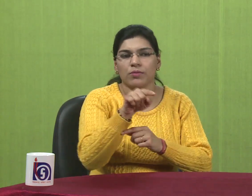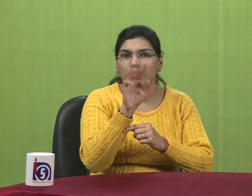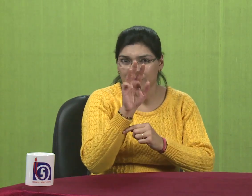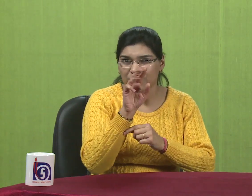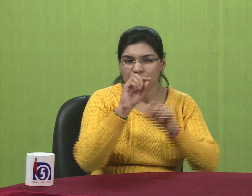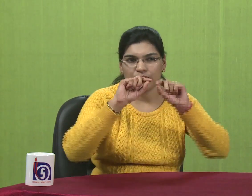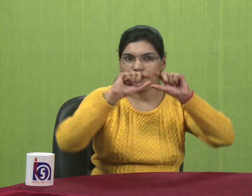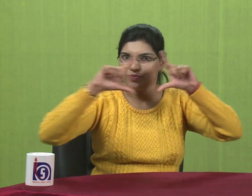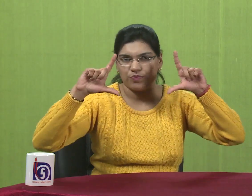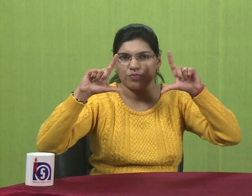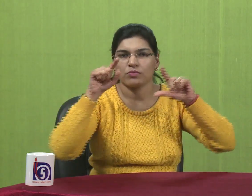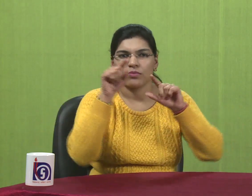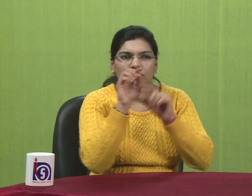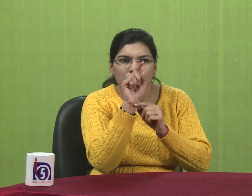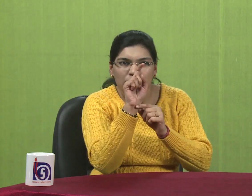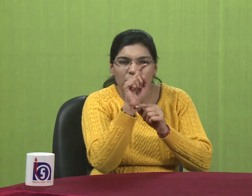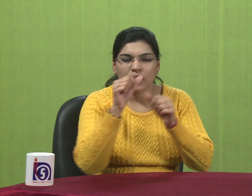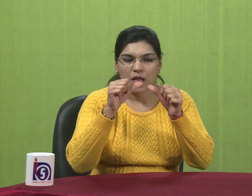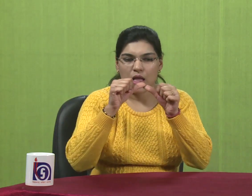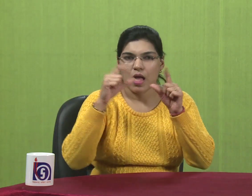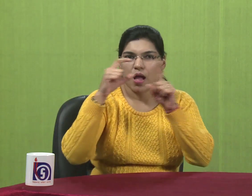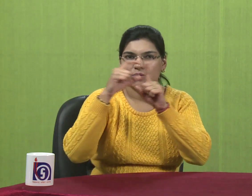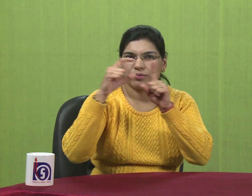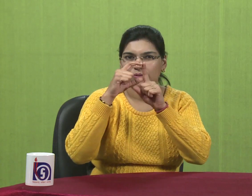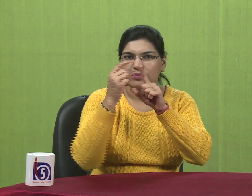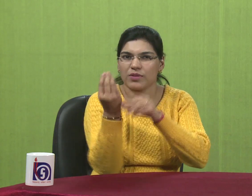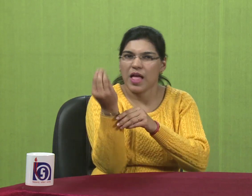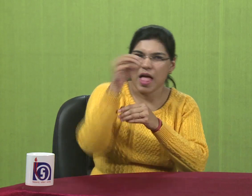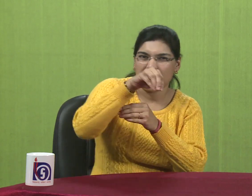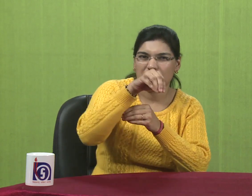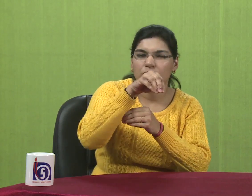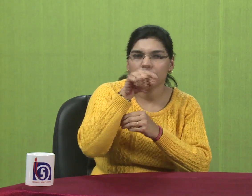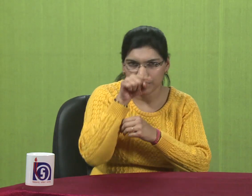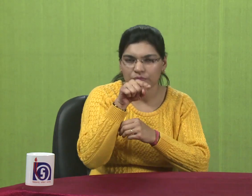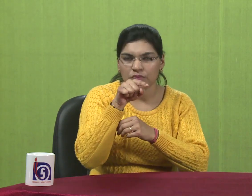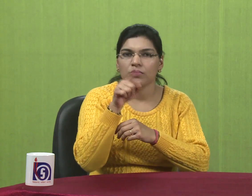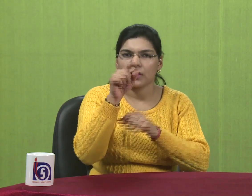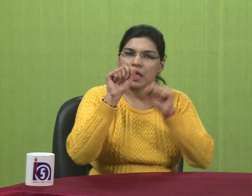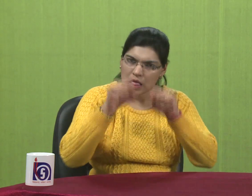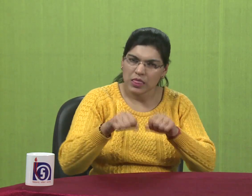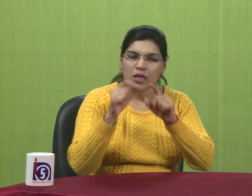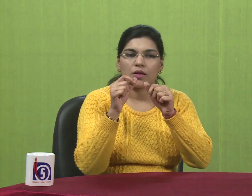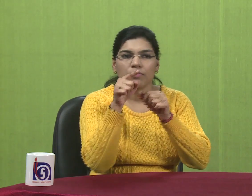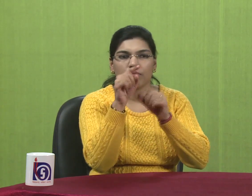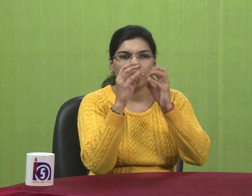if you don't want to show as an error again. You can also right click a word and add to dictionary.